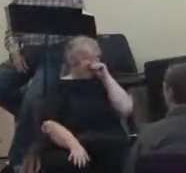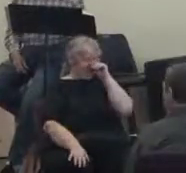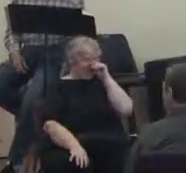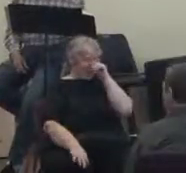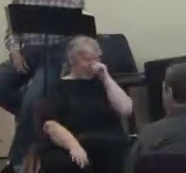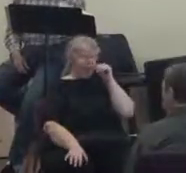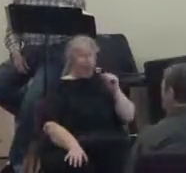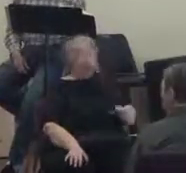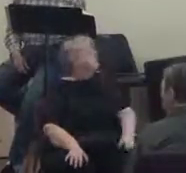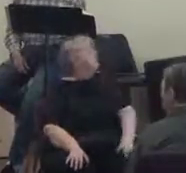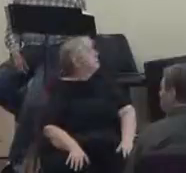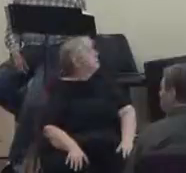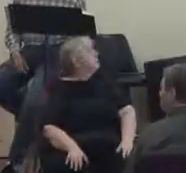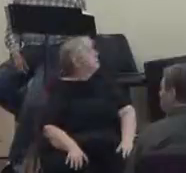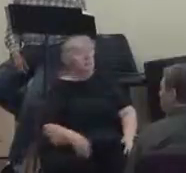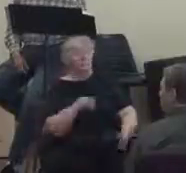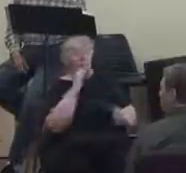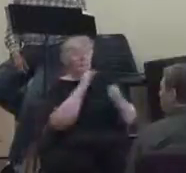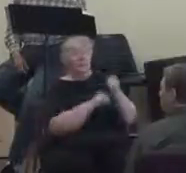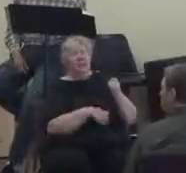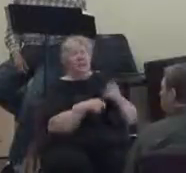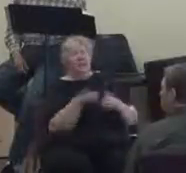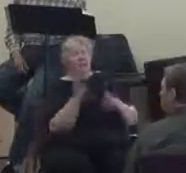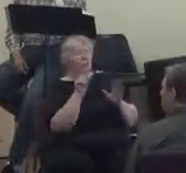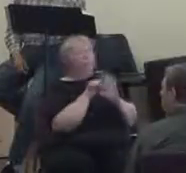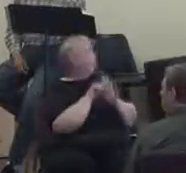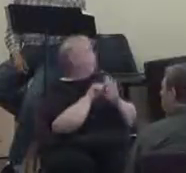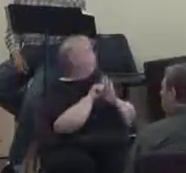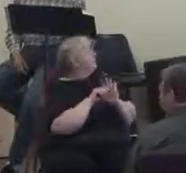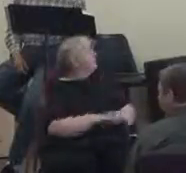The last of John.